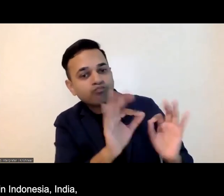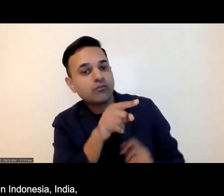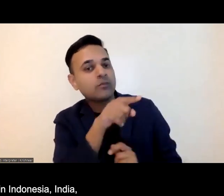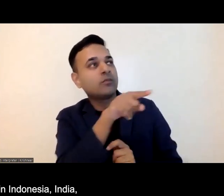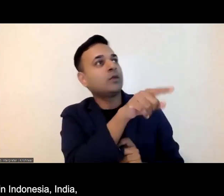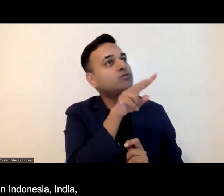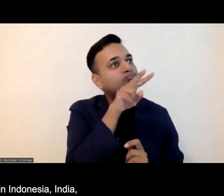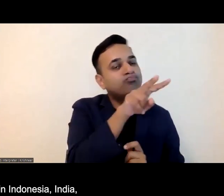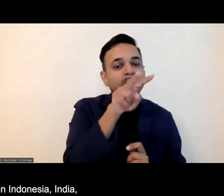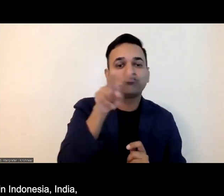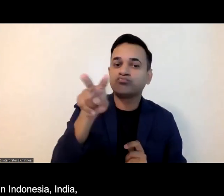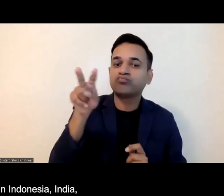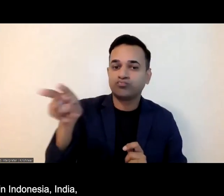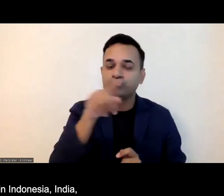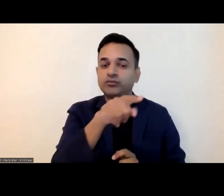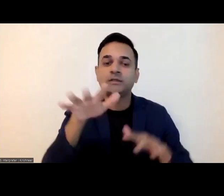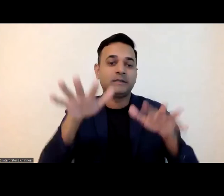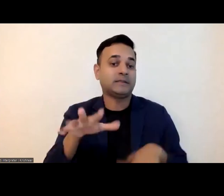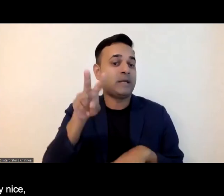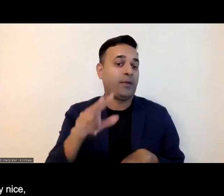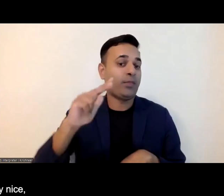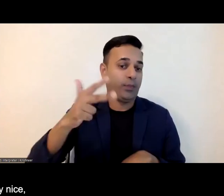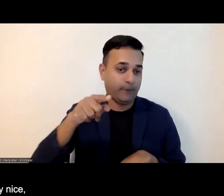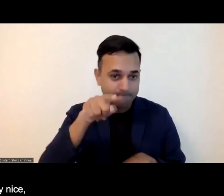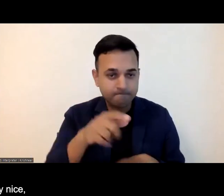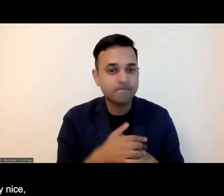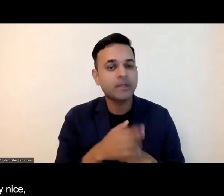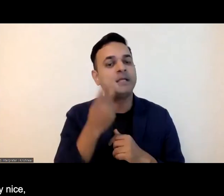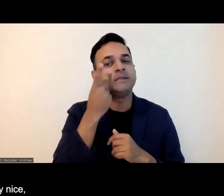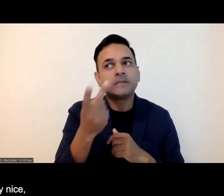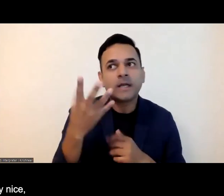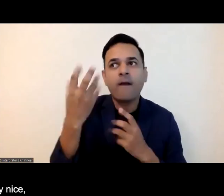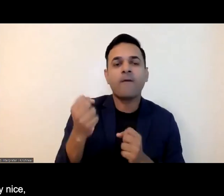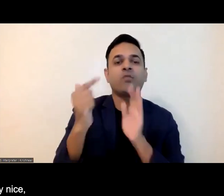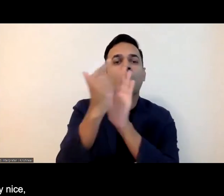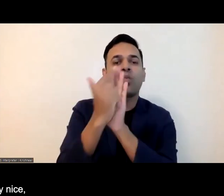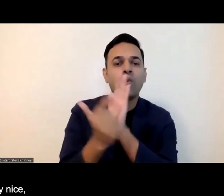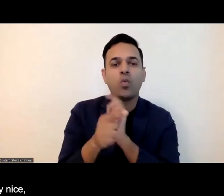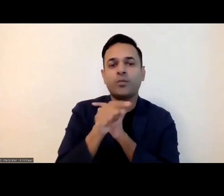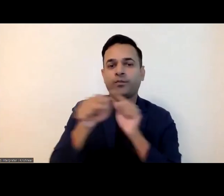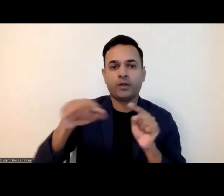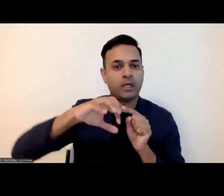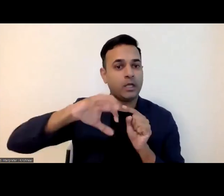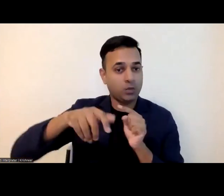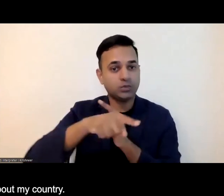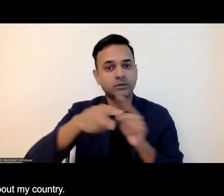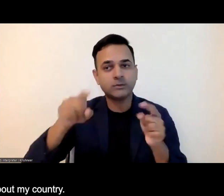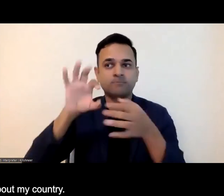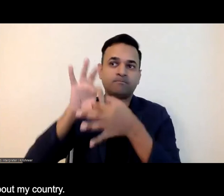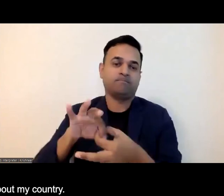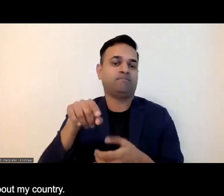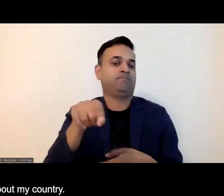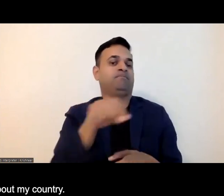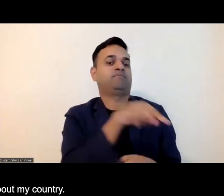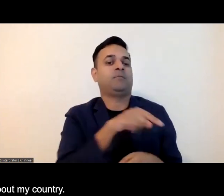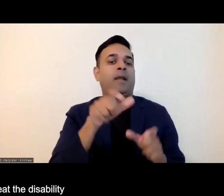Indonesia, India, so many other countries. It's very nice. And I'm very sorry about my country. I'm very